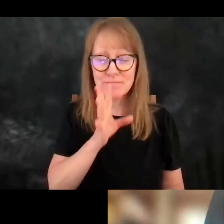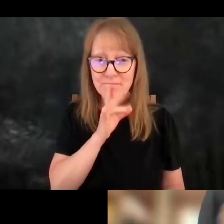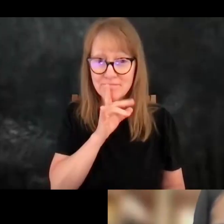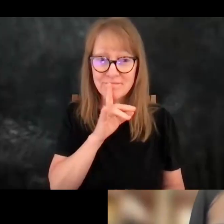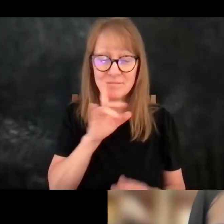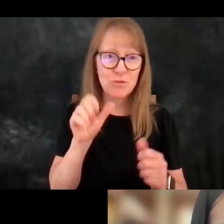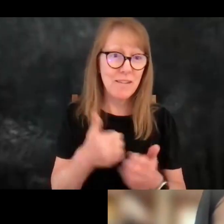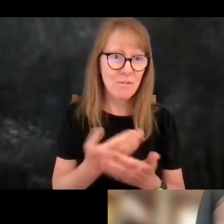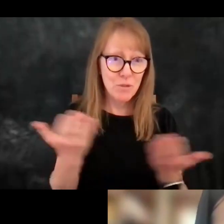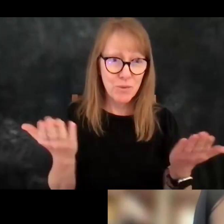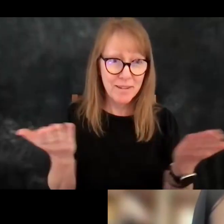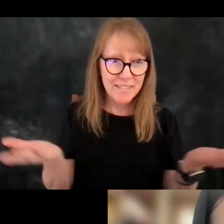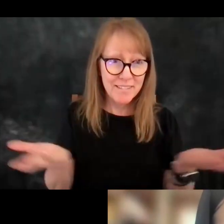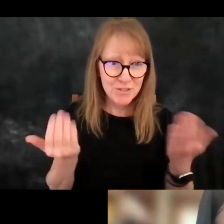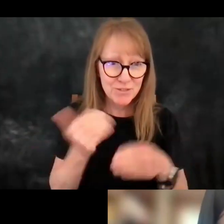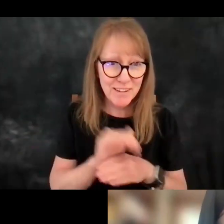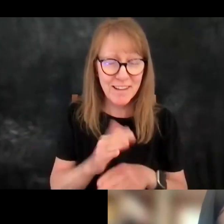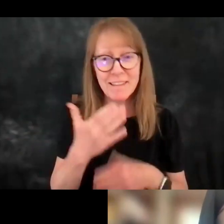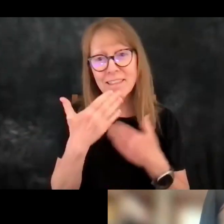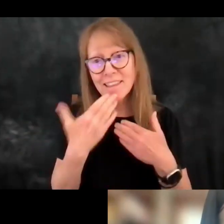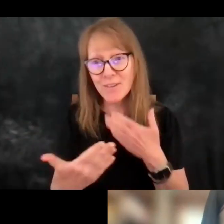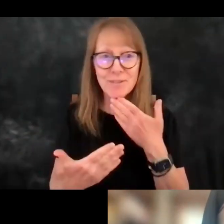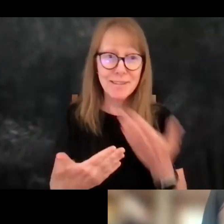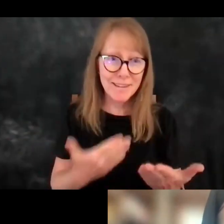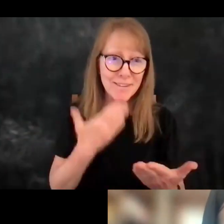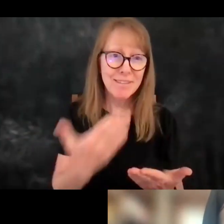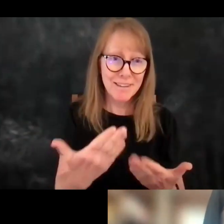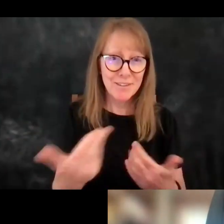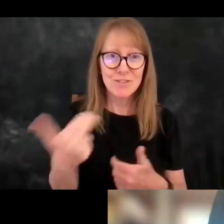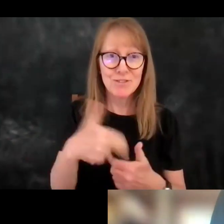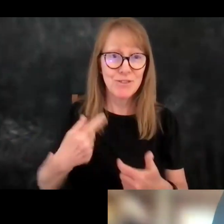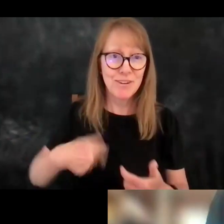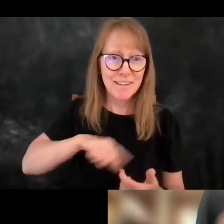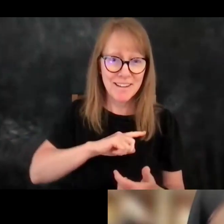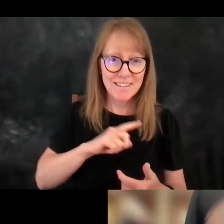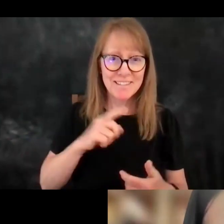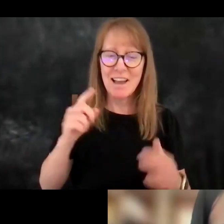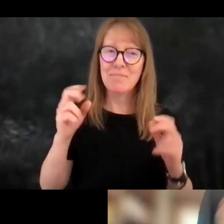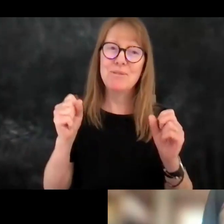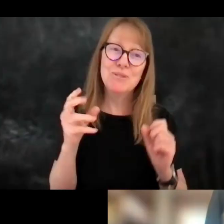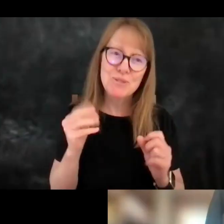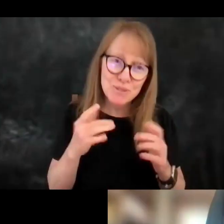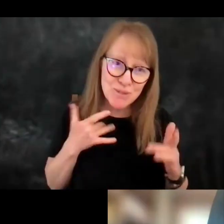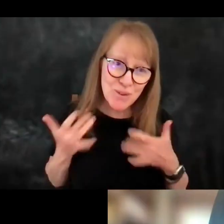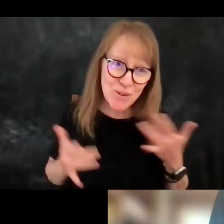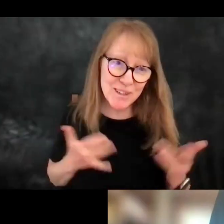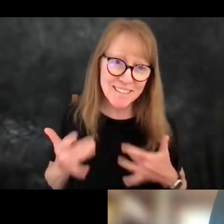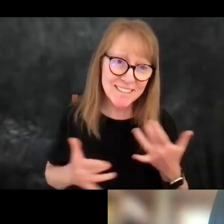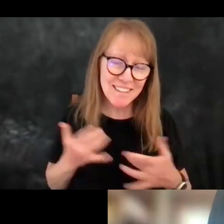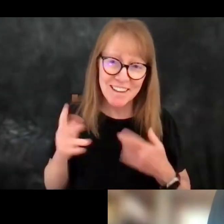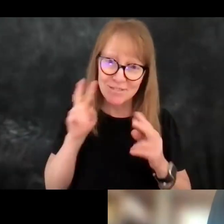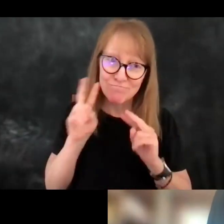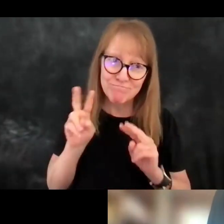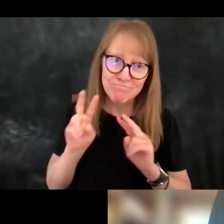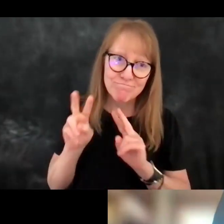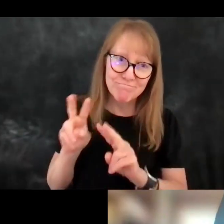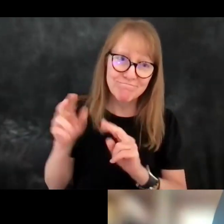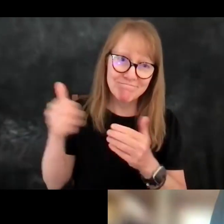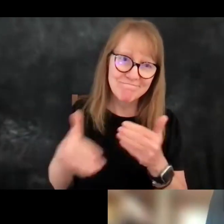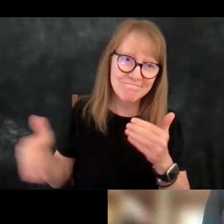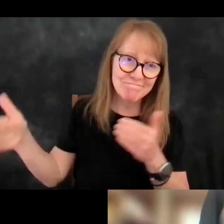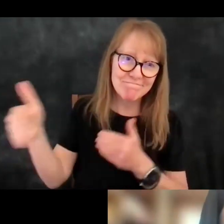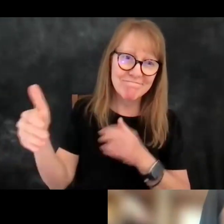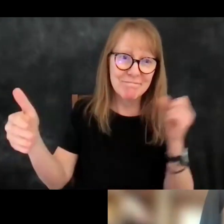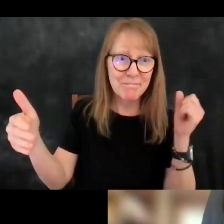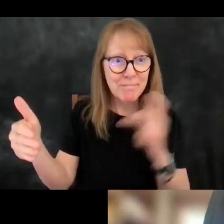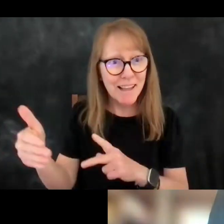here tonight. Thank you for joining us. And I am so excited for what's coming up with back to